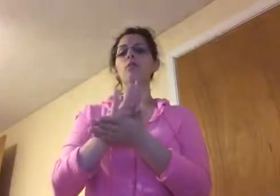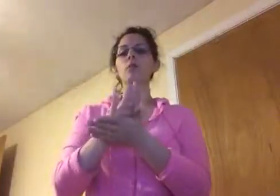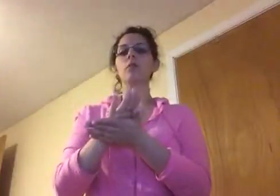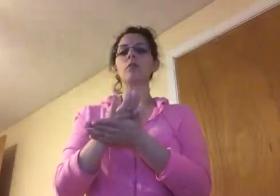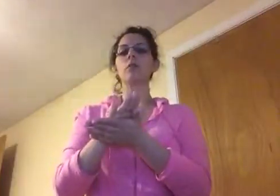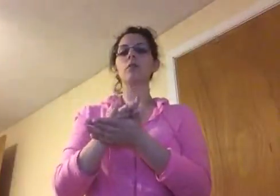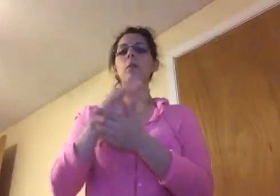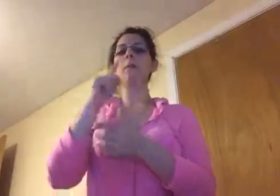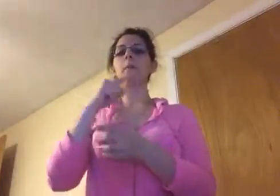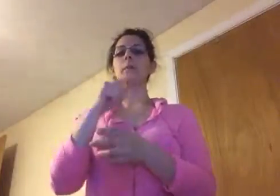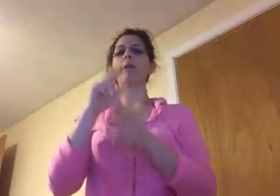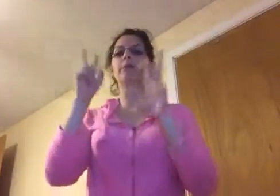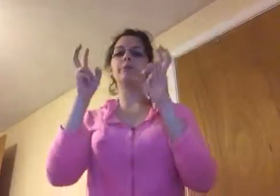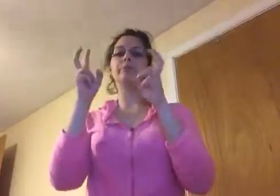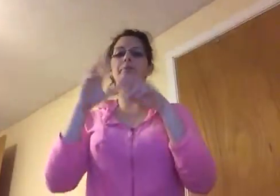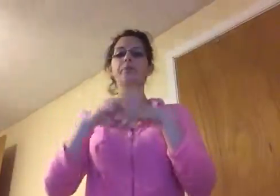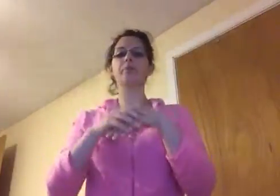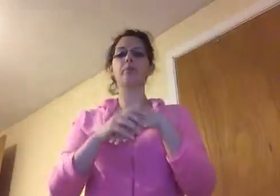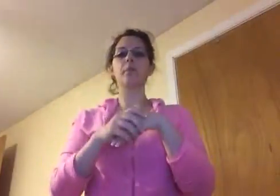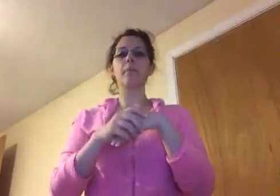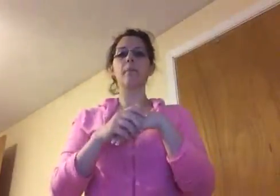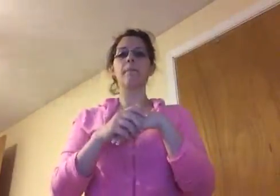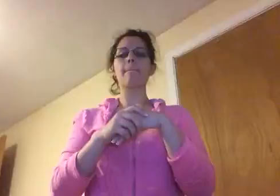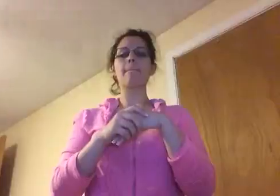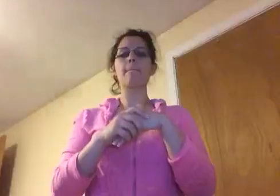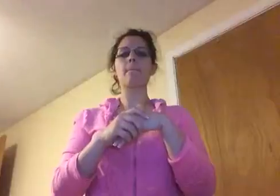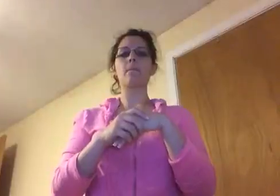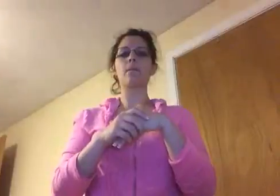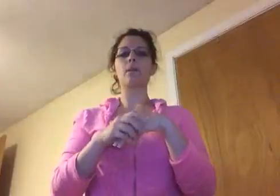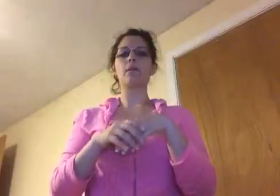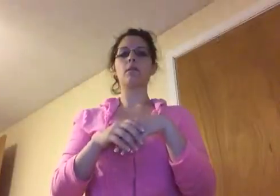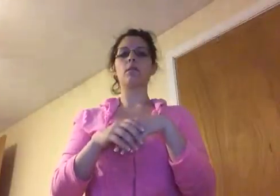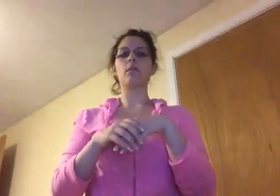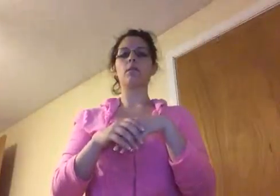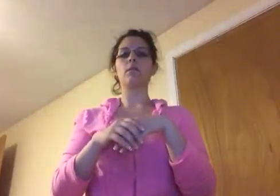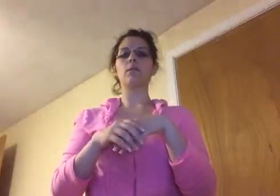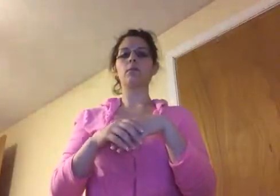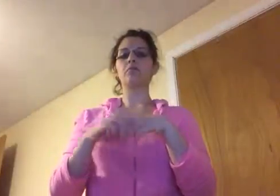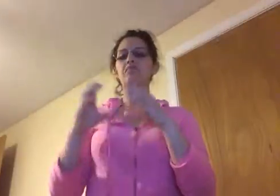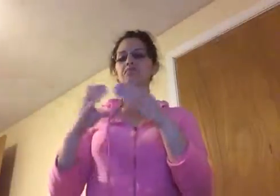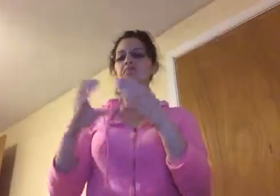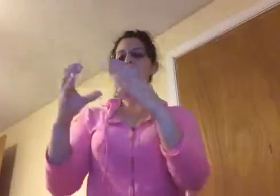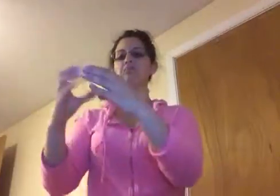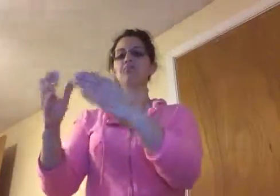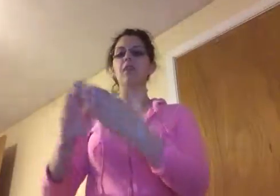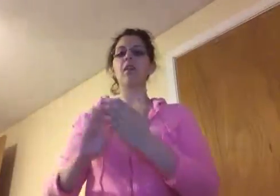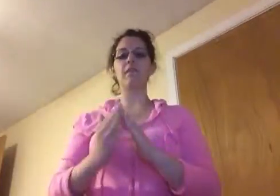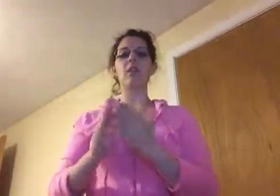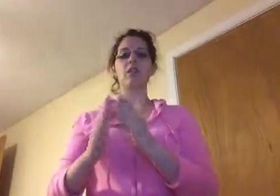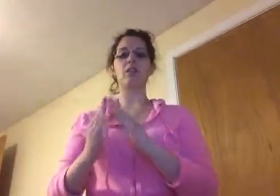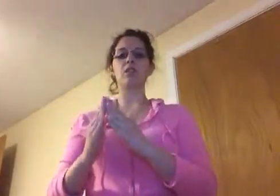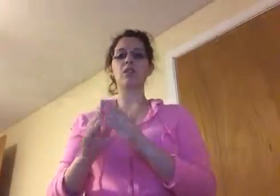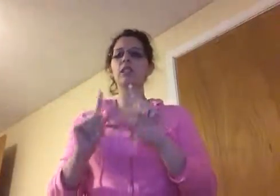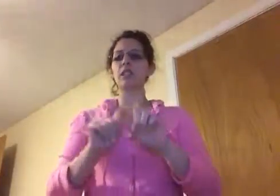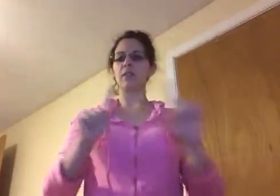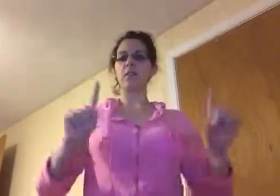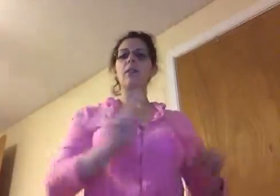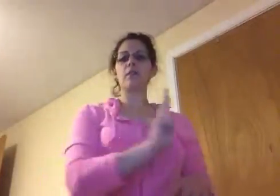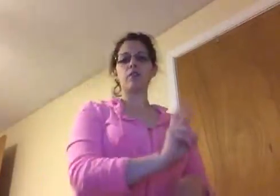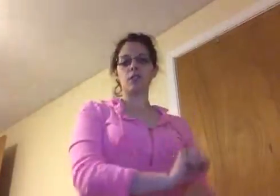clustered close together, just like a common New England village, okay, which is very different from the Virginia colonies.